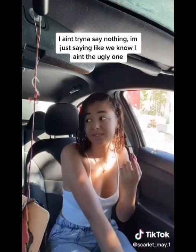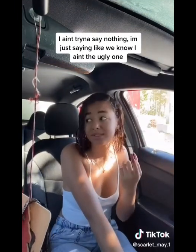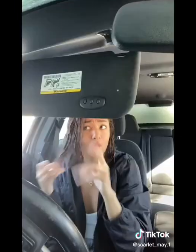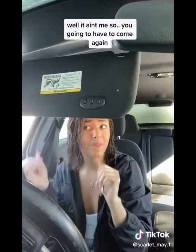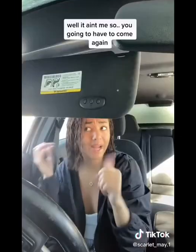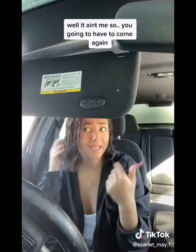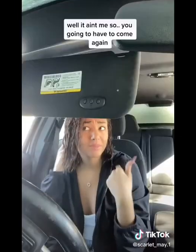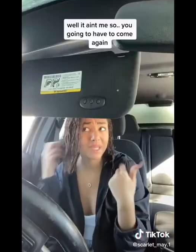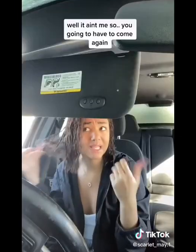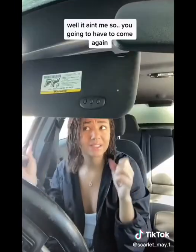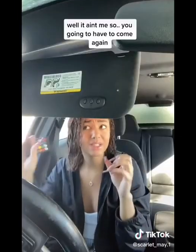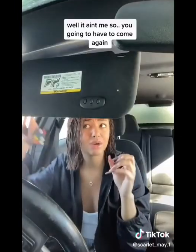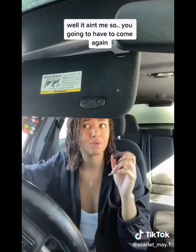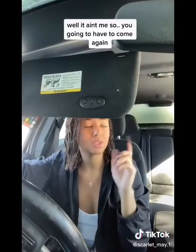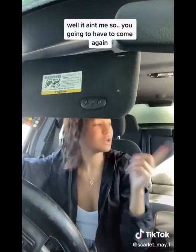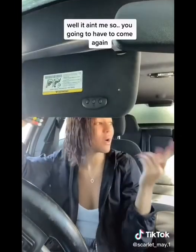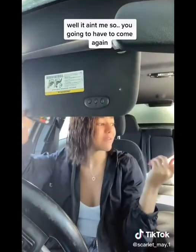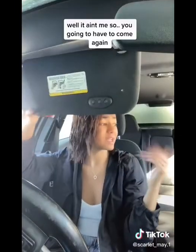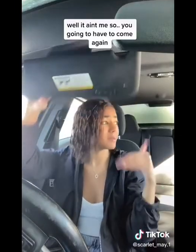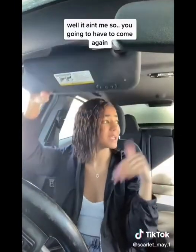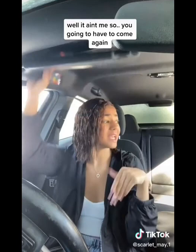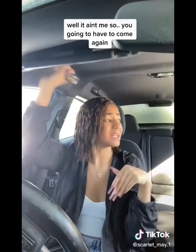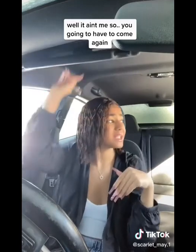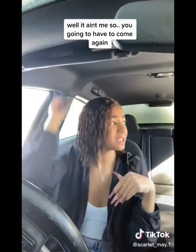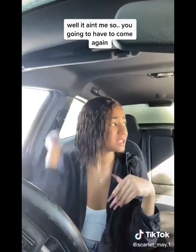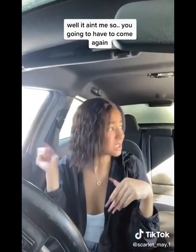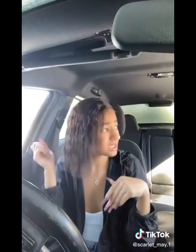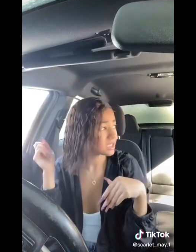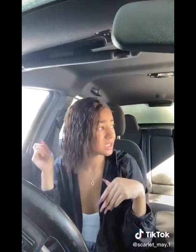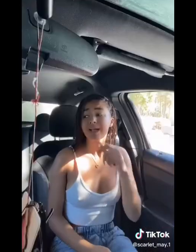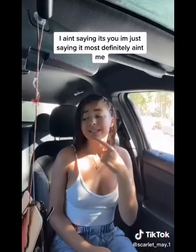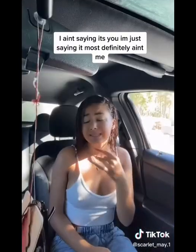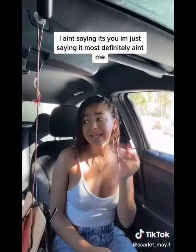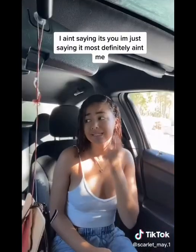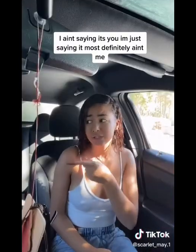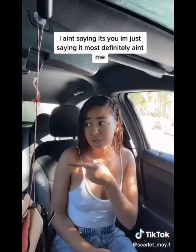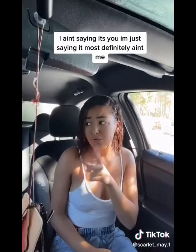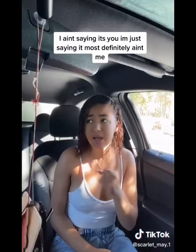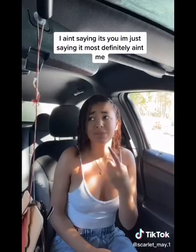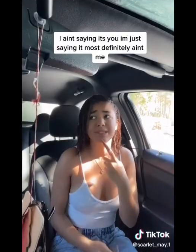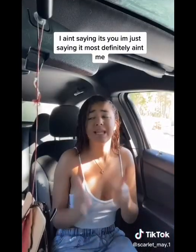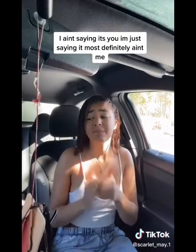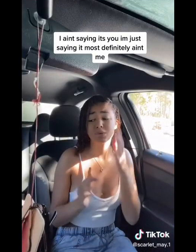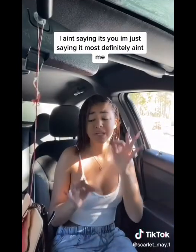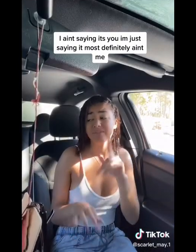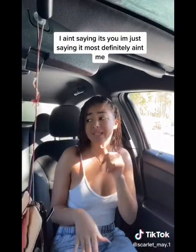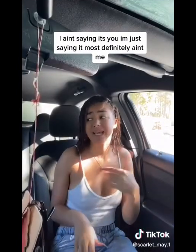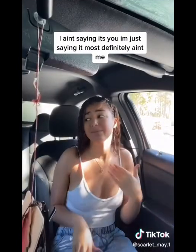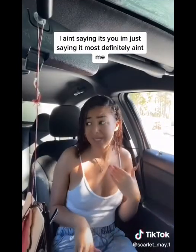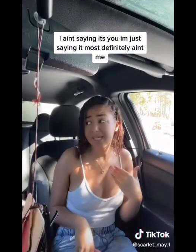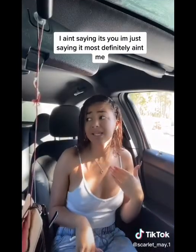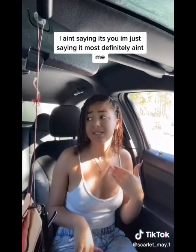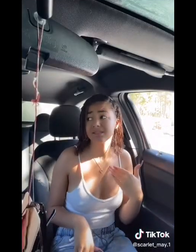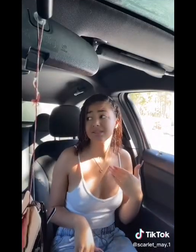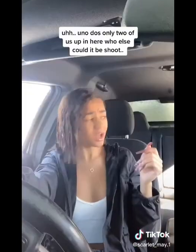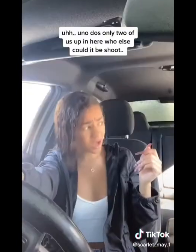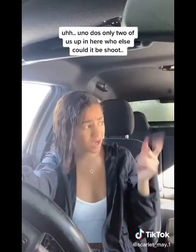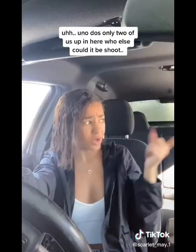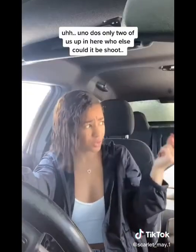Well, it ain't me, so you're going to have to come again. I ain't saying it's you. I'm just saying it most definitely ain't me. Uno,